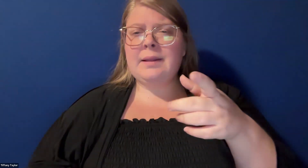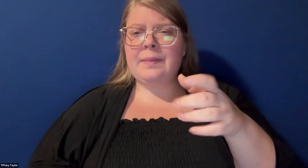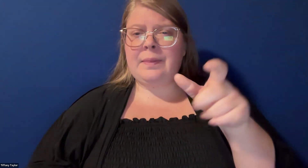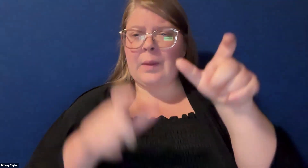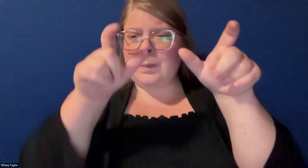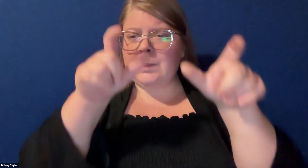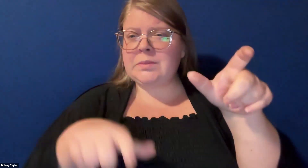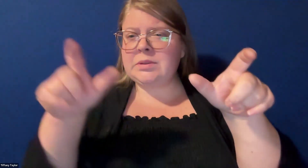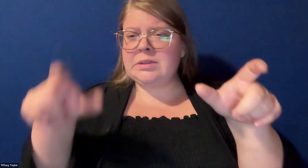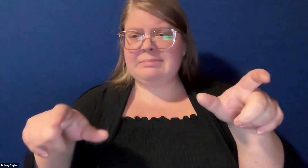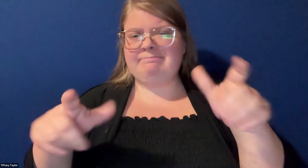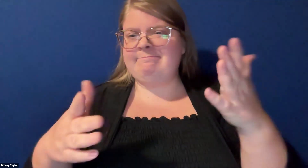implemented, so